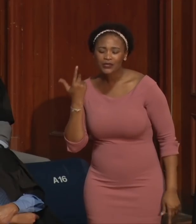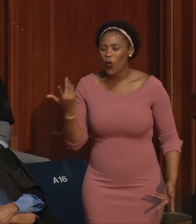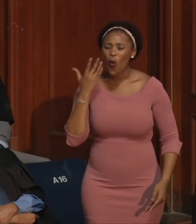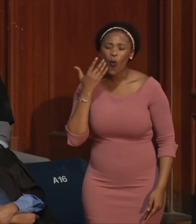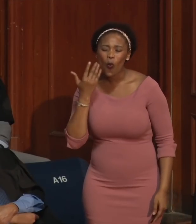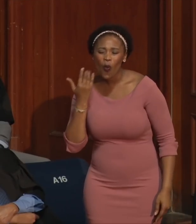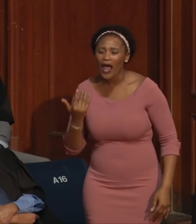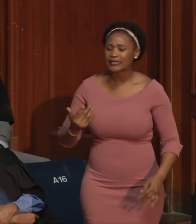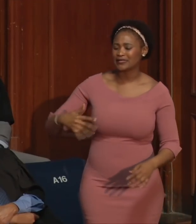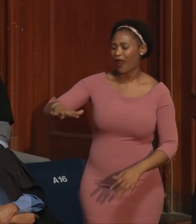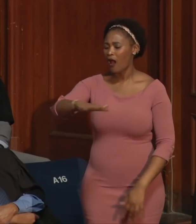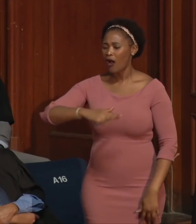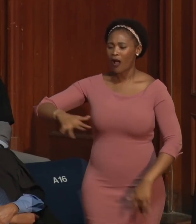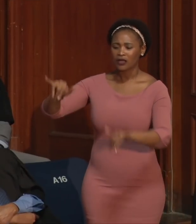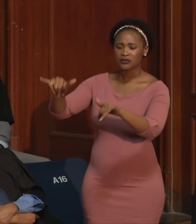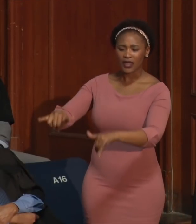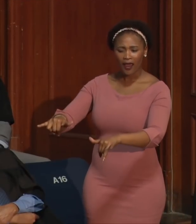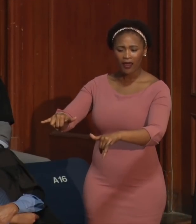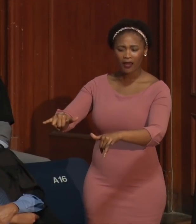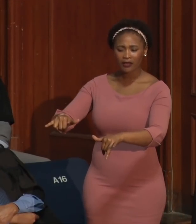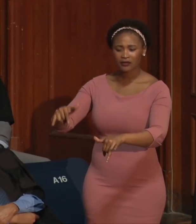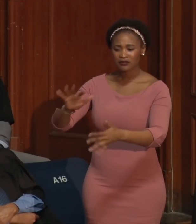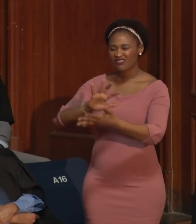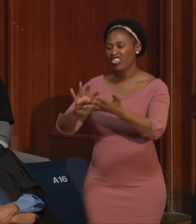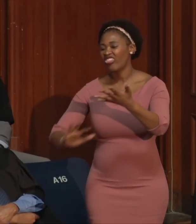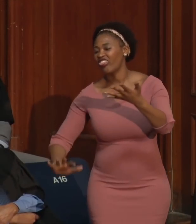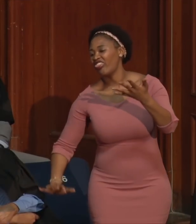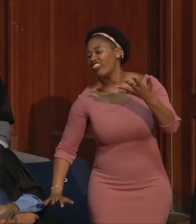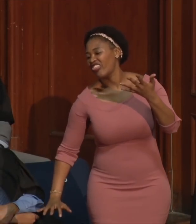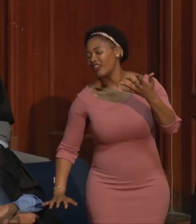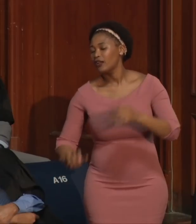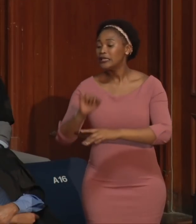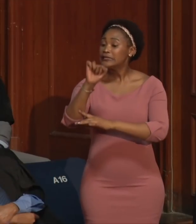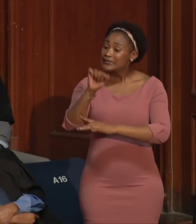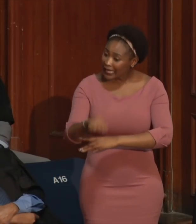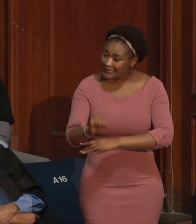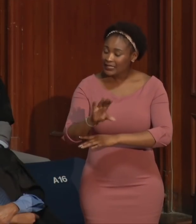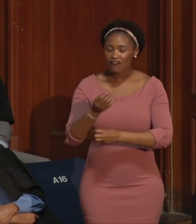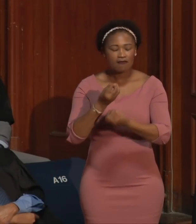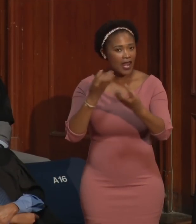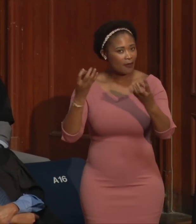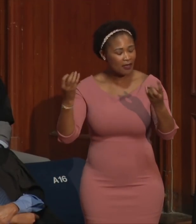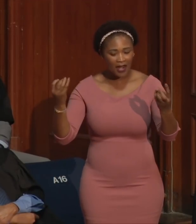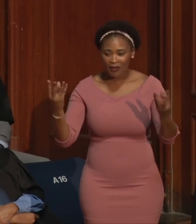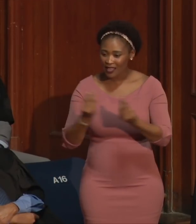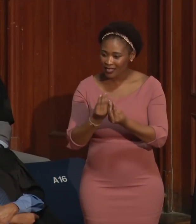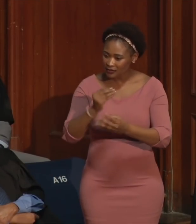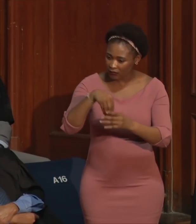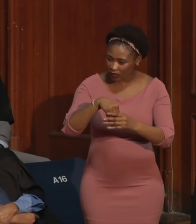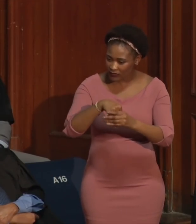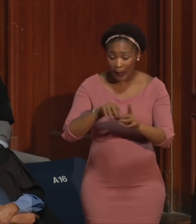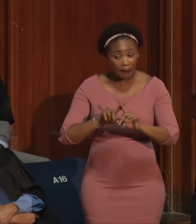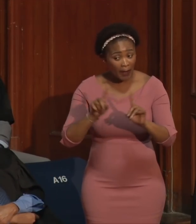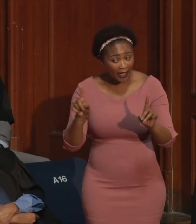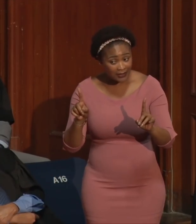neighborhood, and the list goes on and on. Yes, there are many factors that play a role,